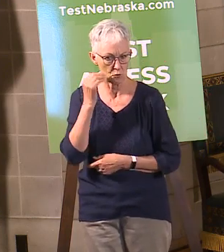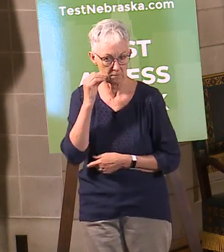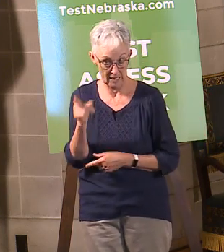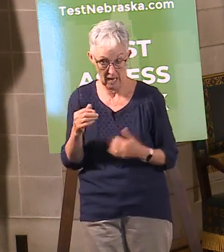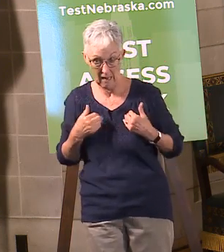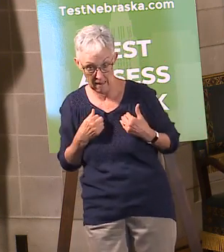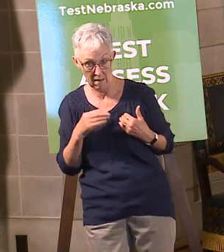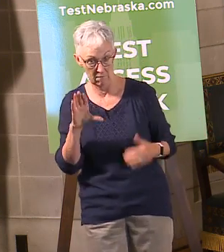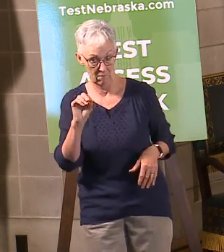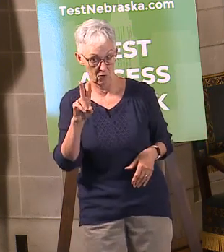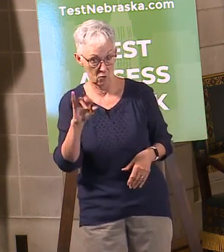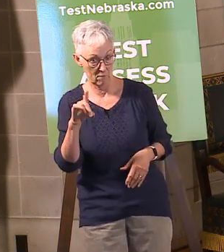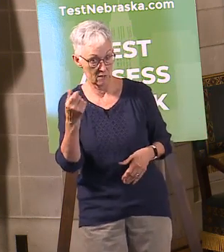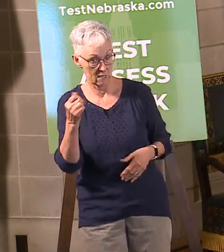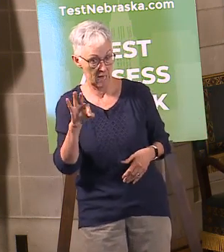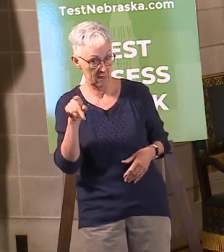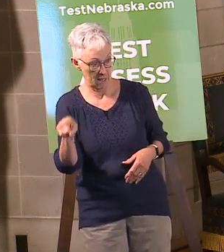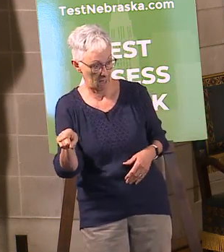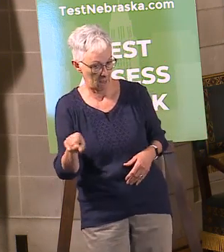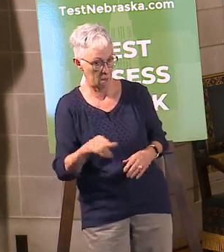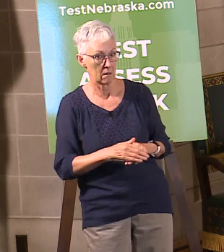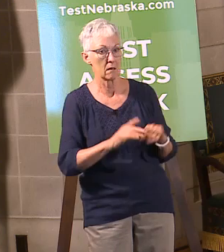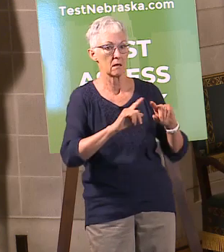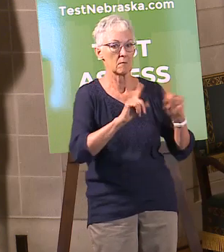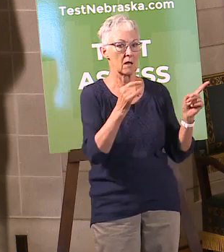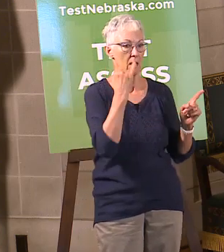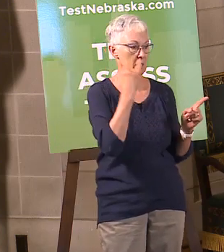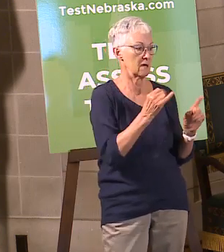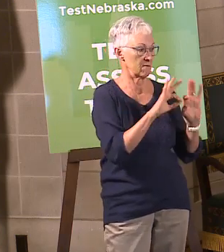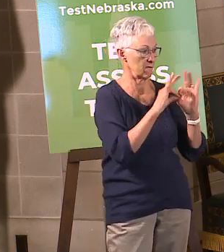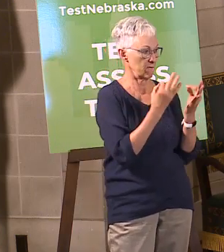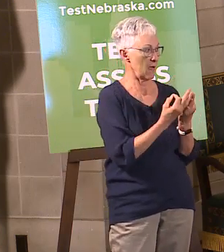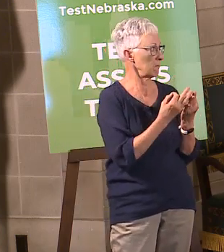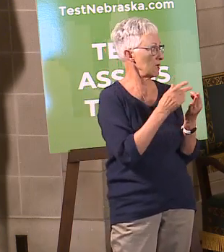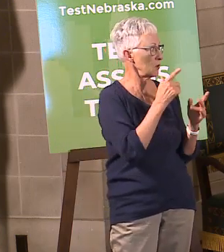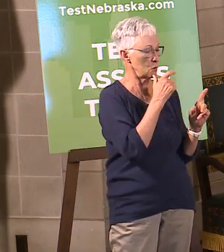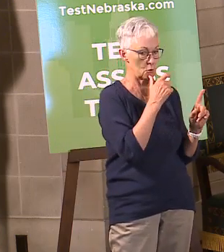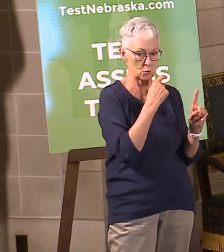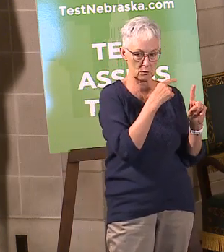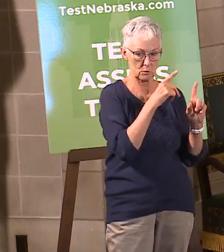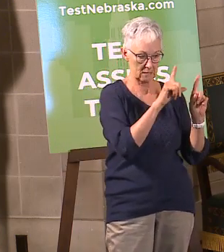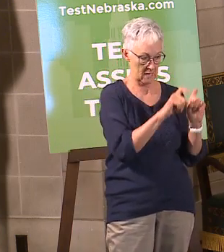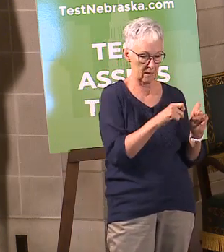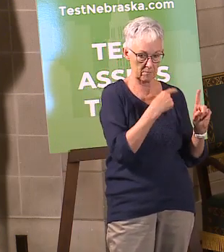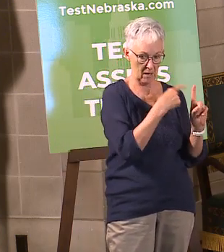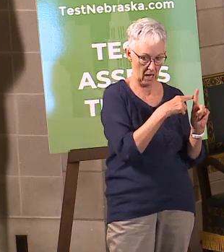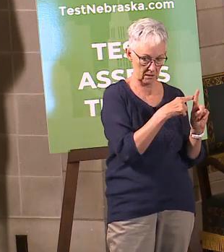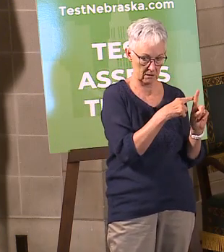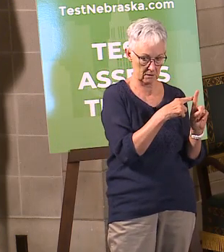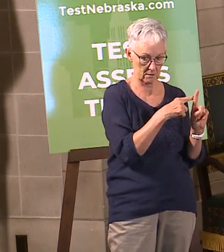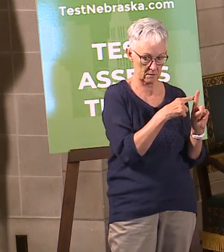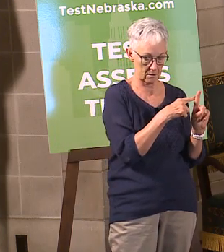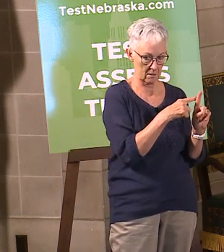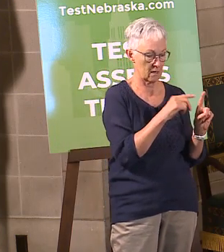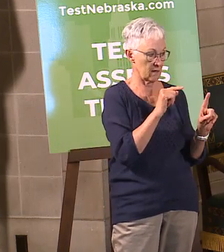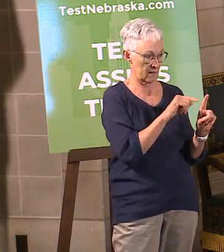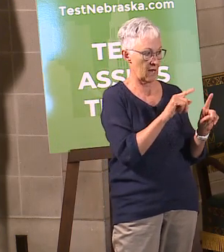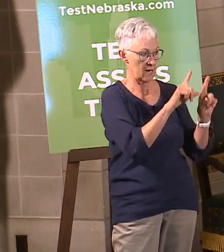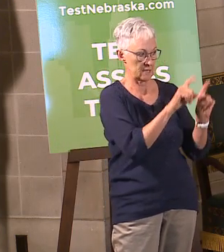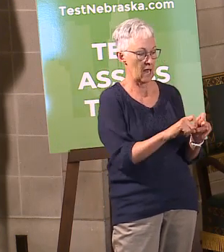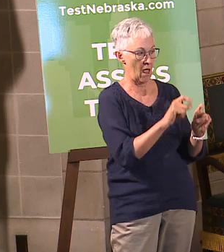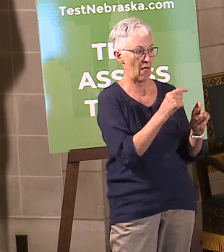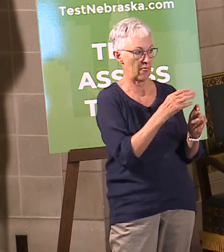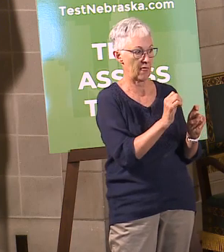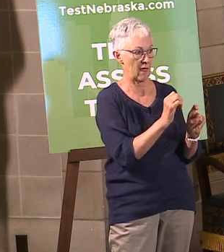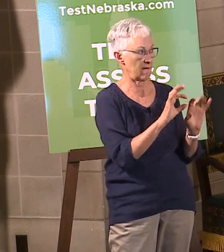who's been tested positive are told. What about the other families there, Dr. Antone? I know that some facilities have done that. So,